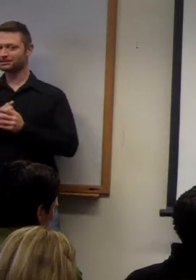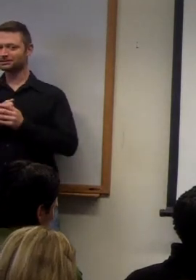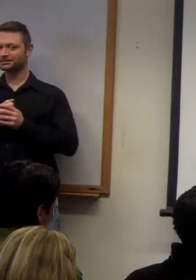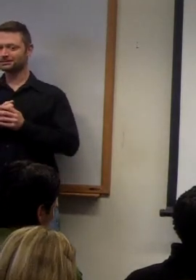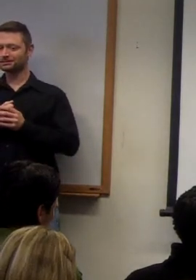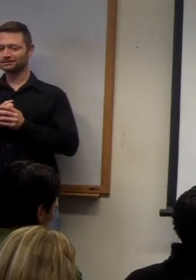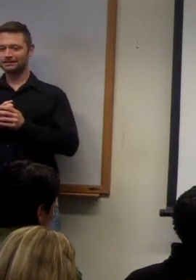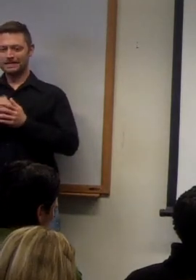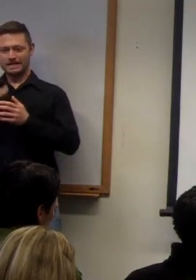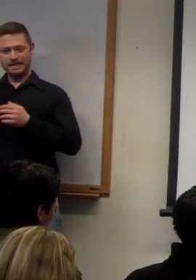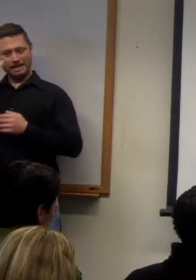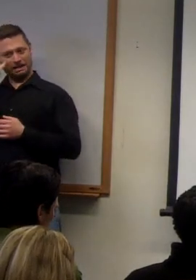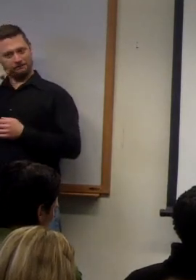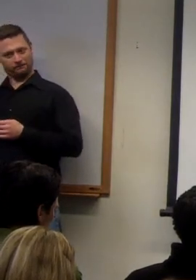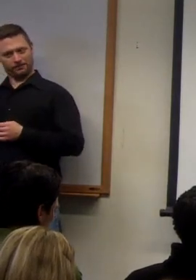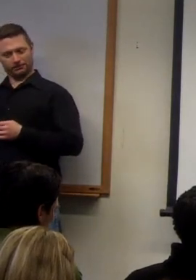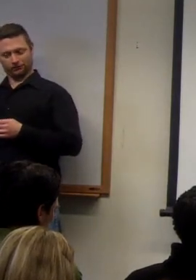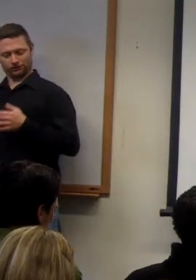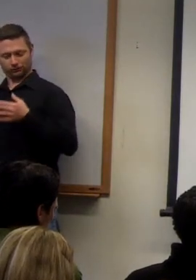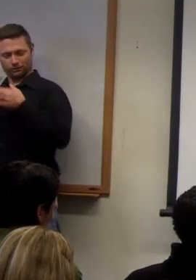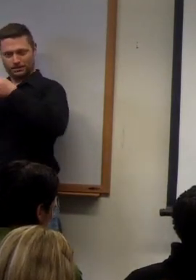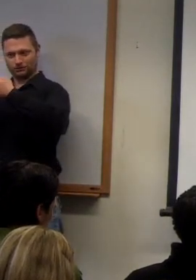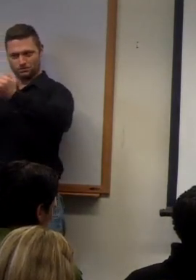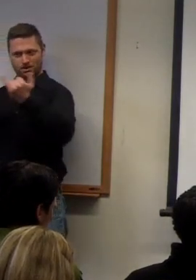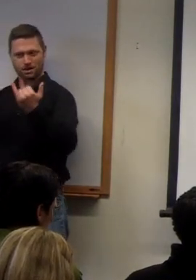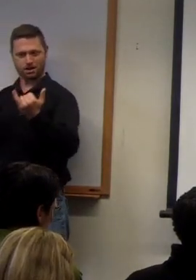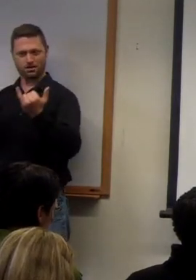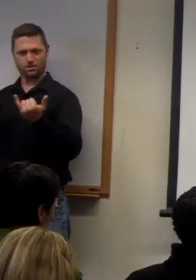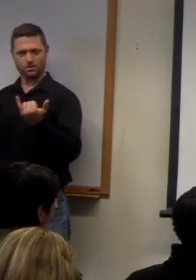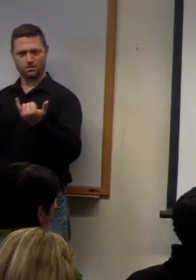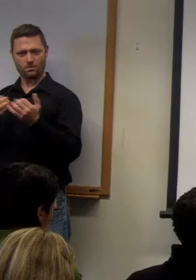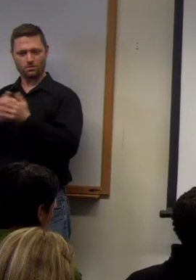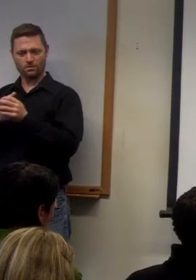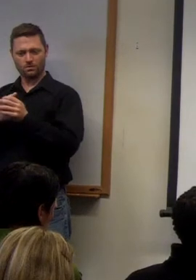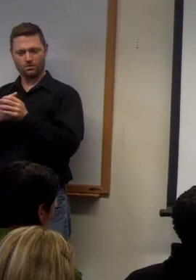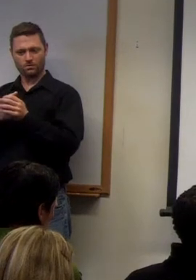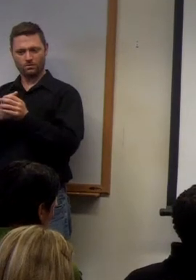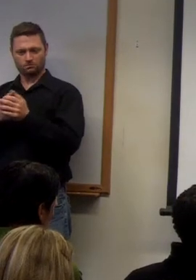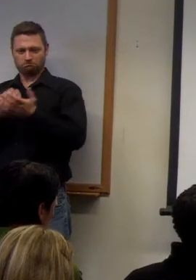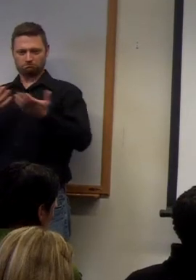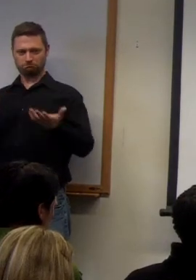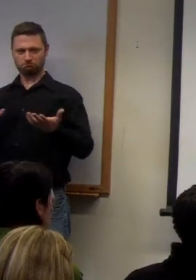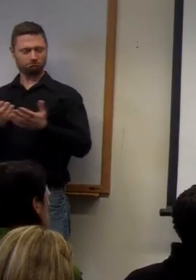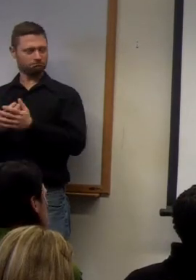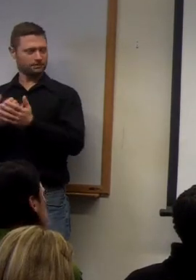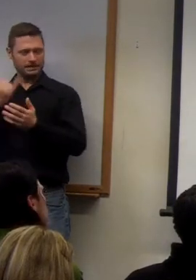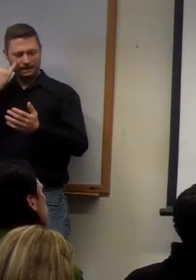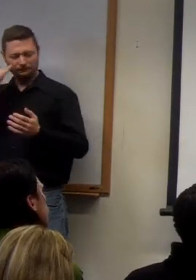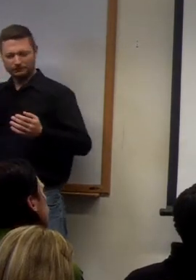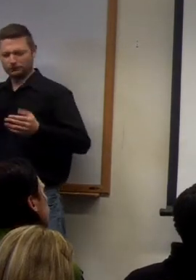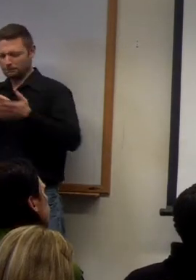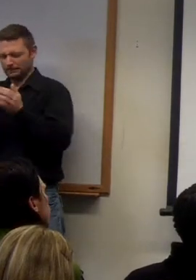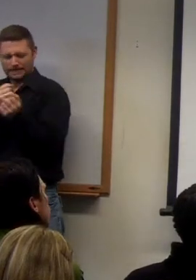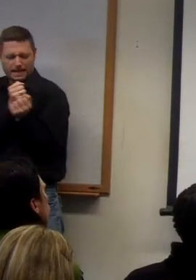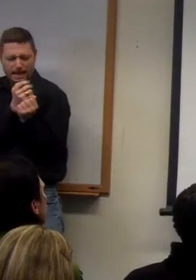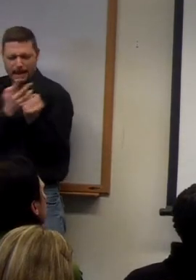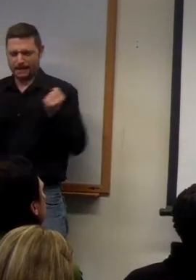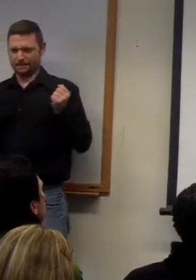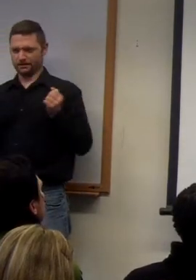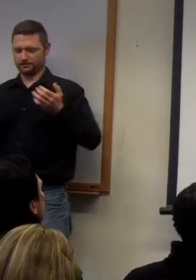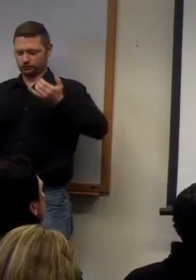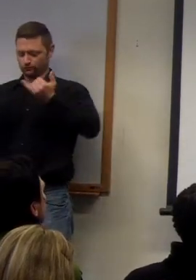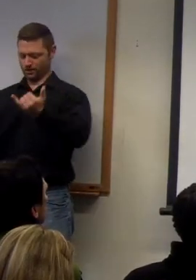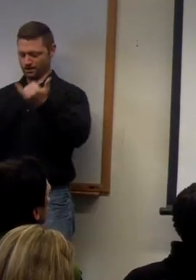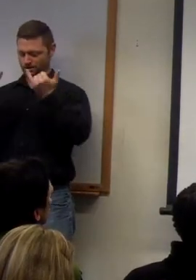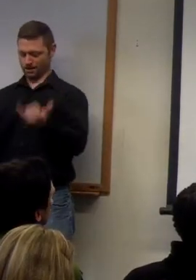Jamaal Trey Jackson, if history has any relevance to what's happening right now, if history means anything to the ground